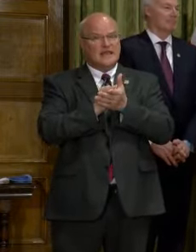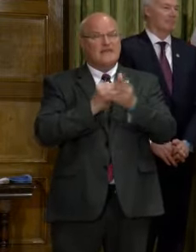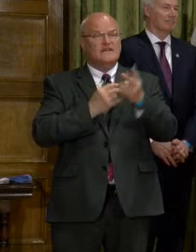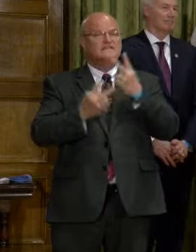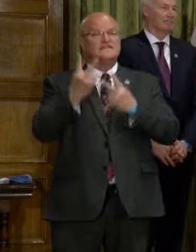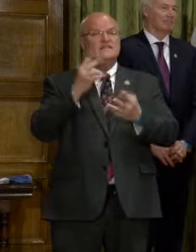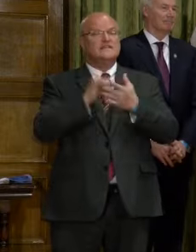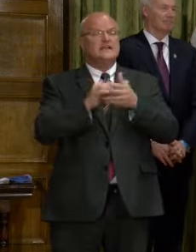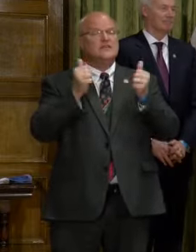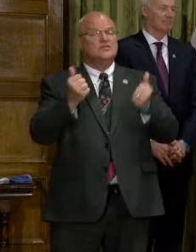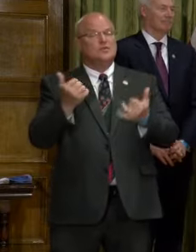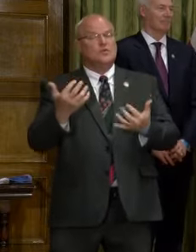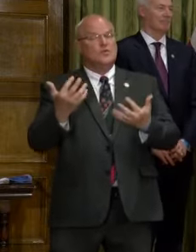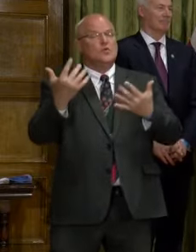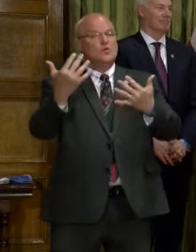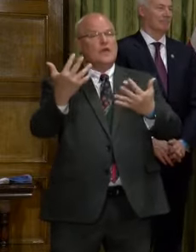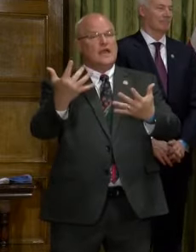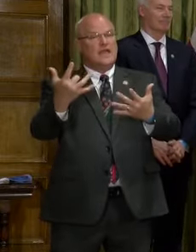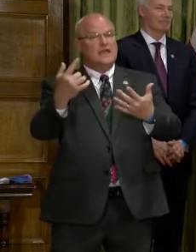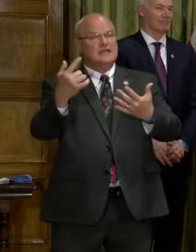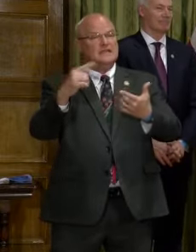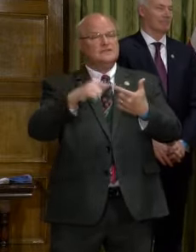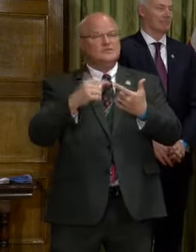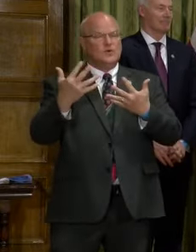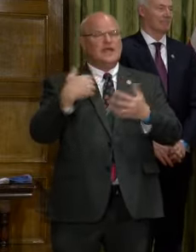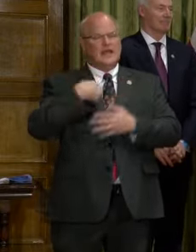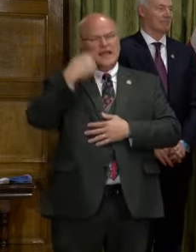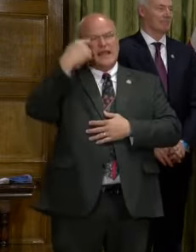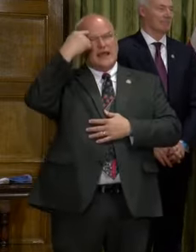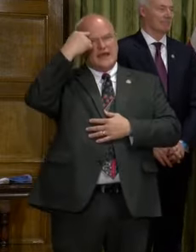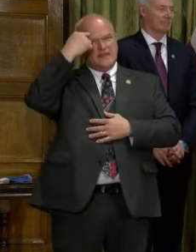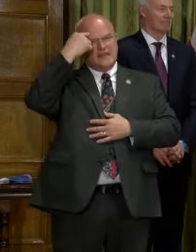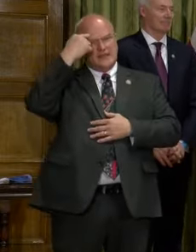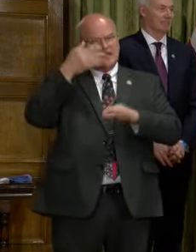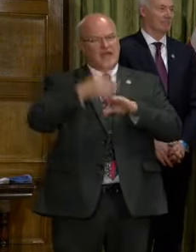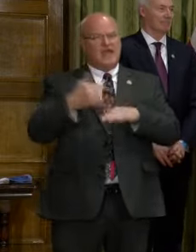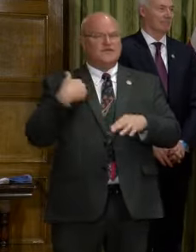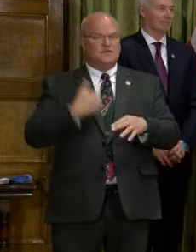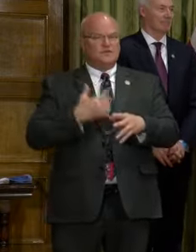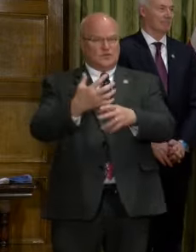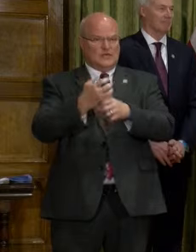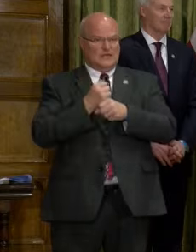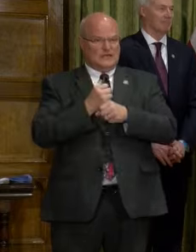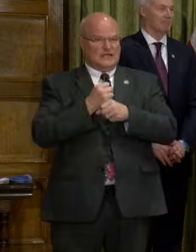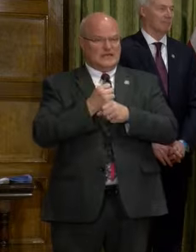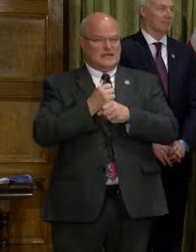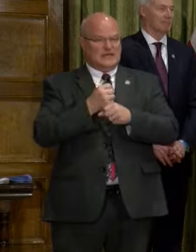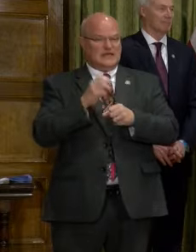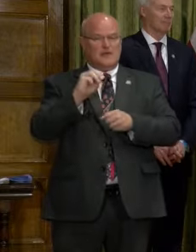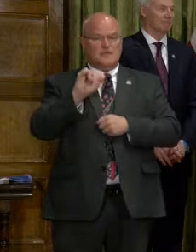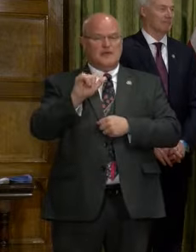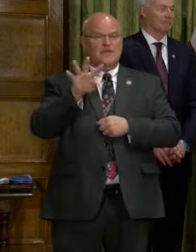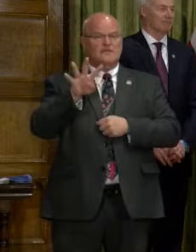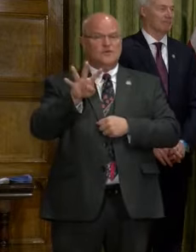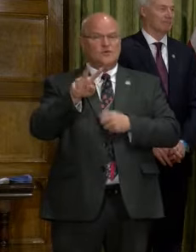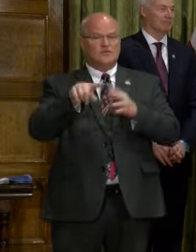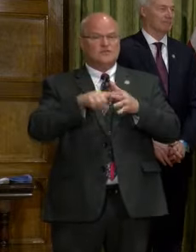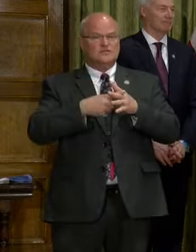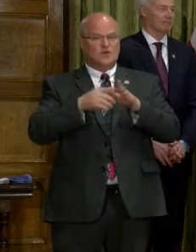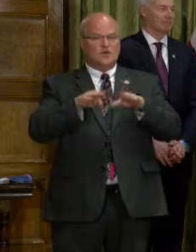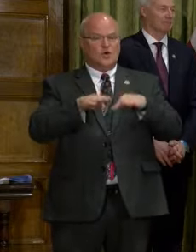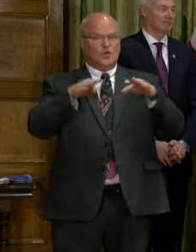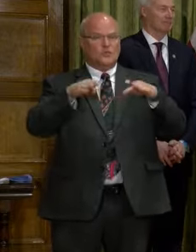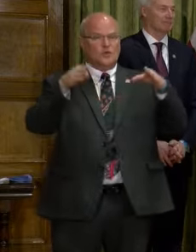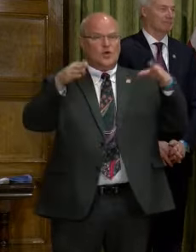visits that could wait to wait. I think that after we get to May 4th and we start opening up, I